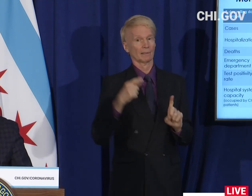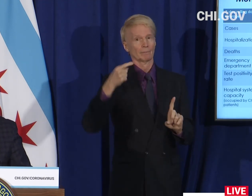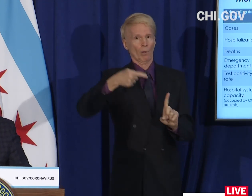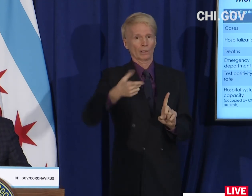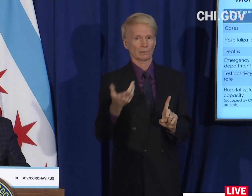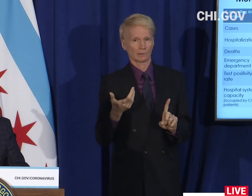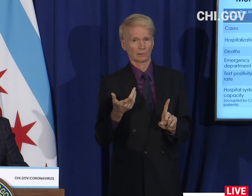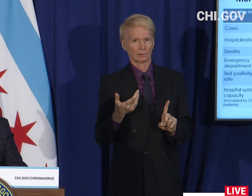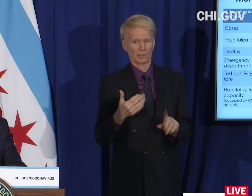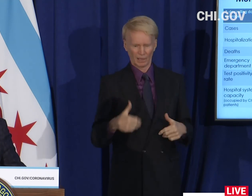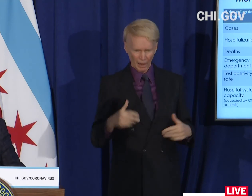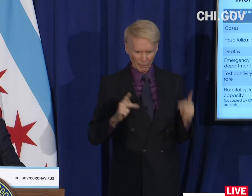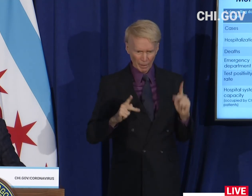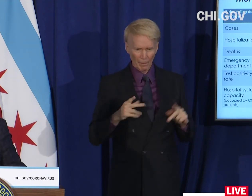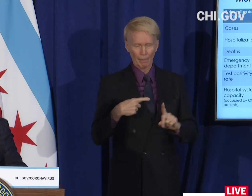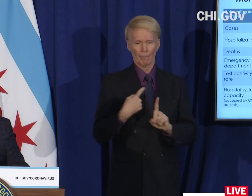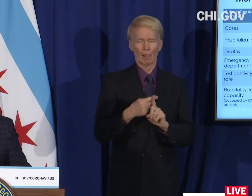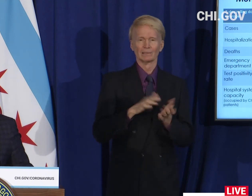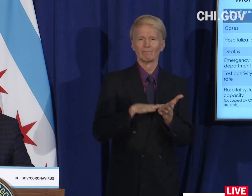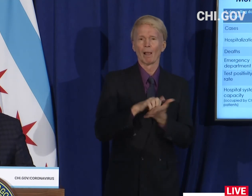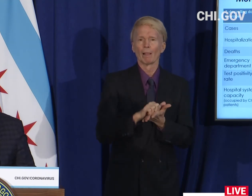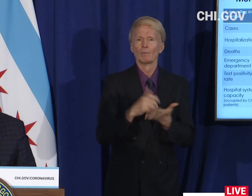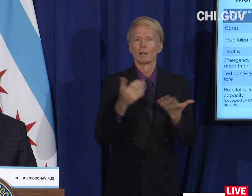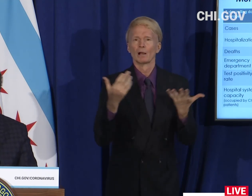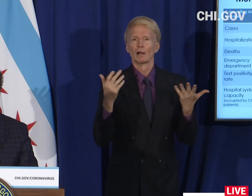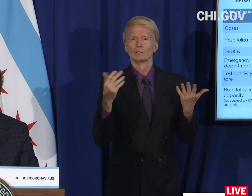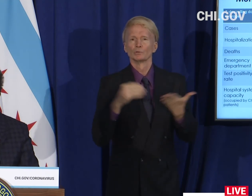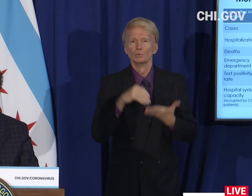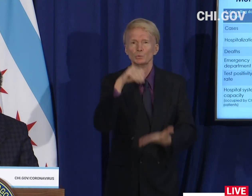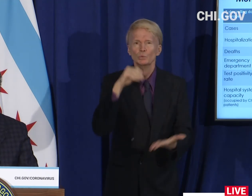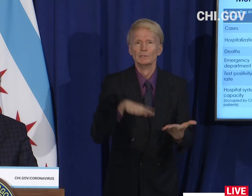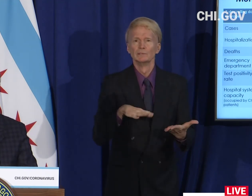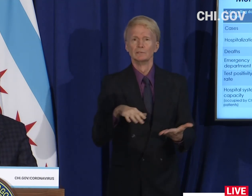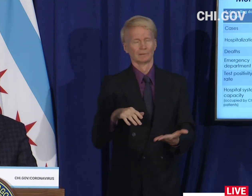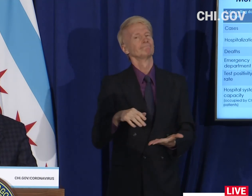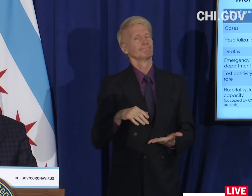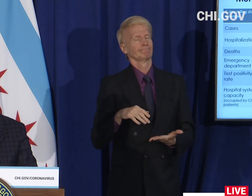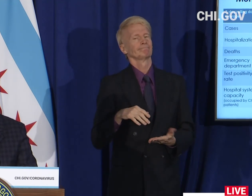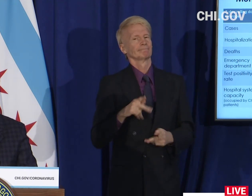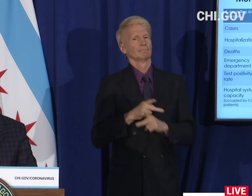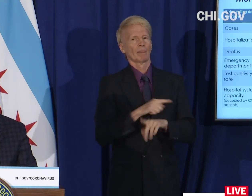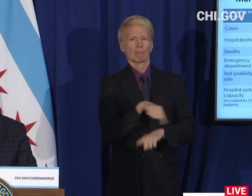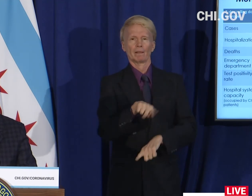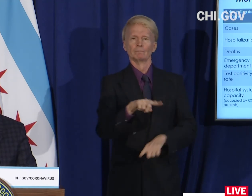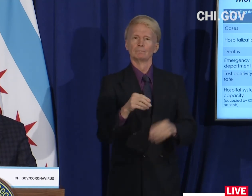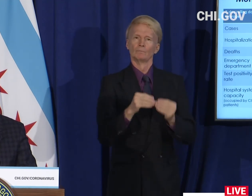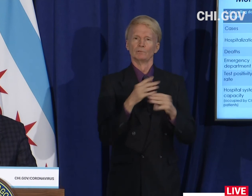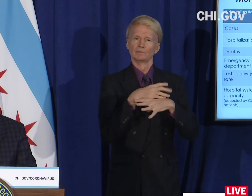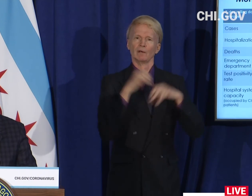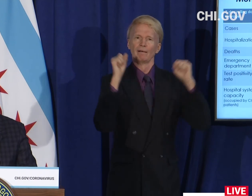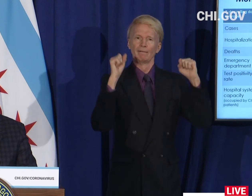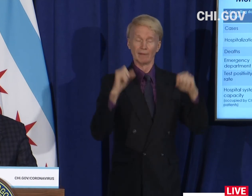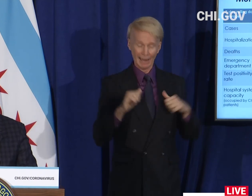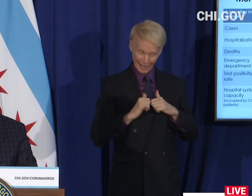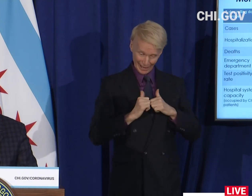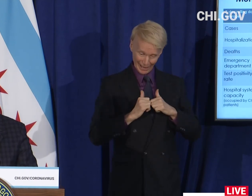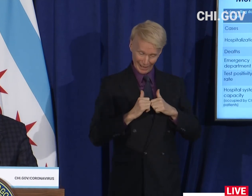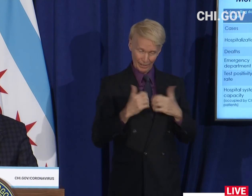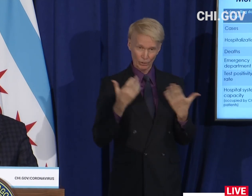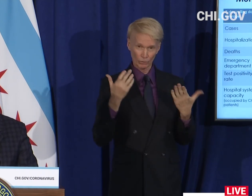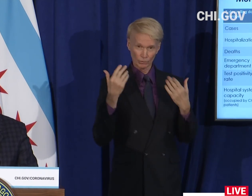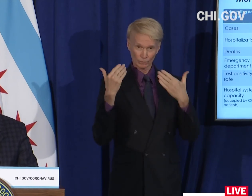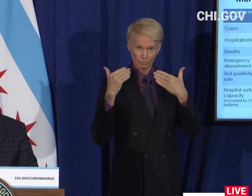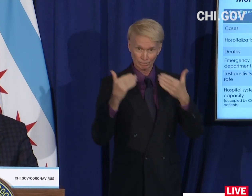people and our vulnerable students in particular. So where that decision leads itself is unknown at this